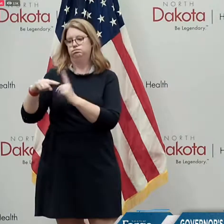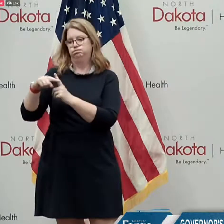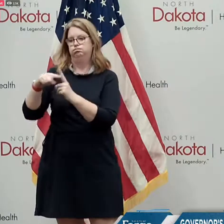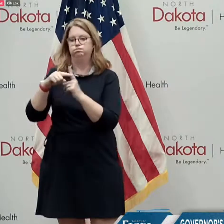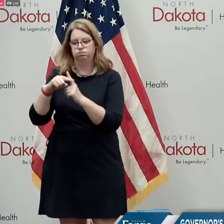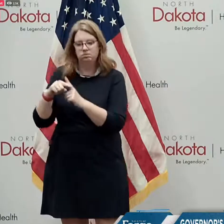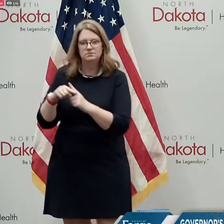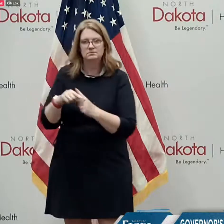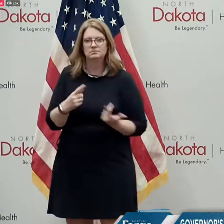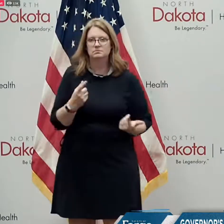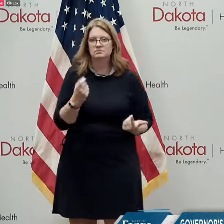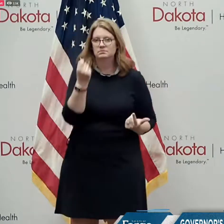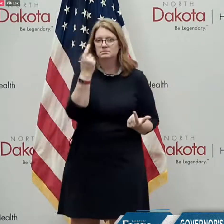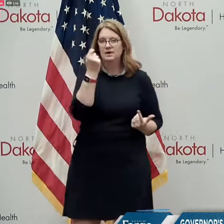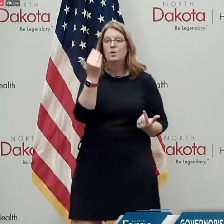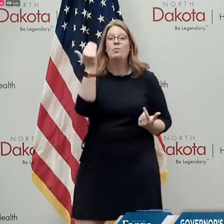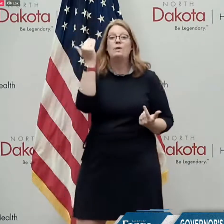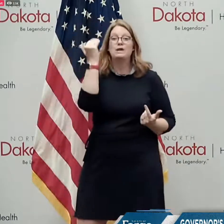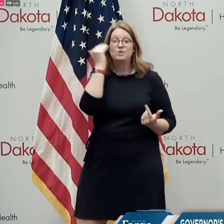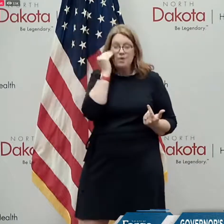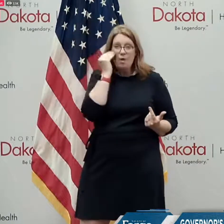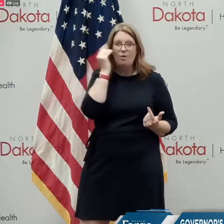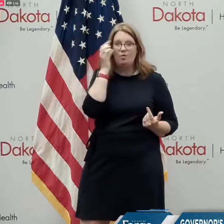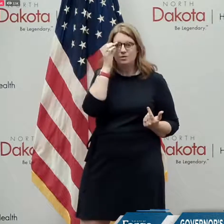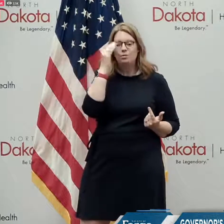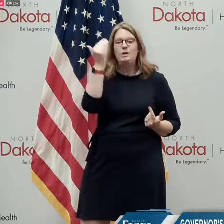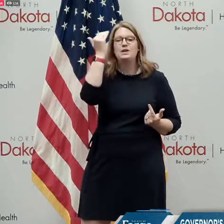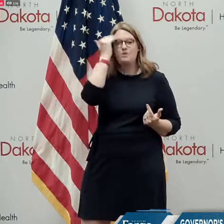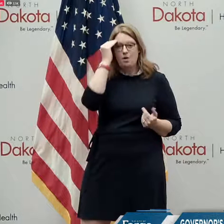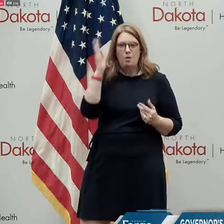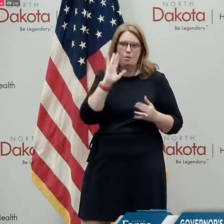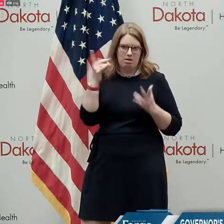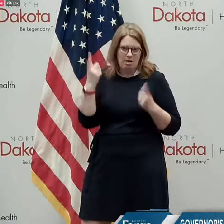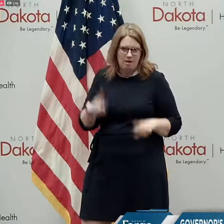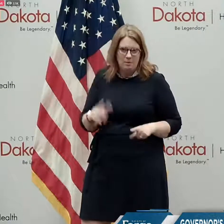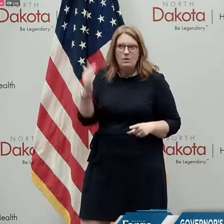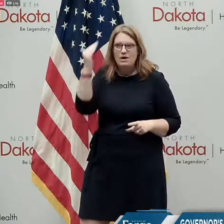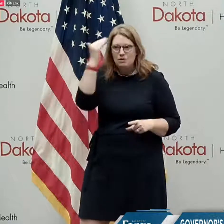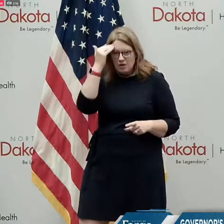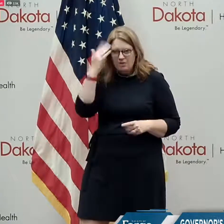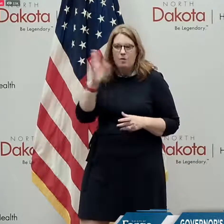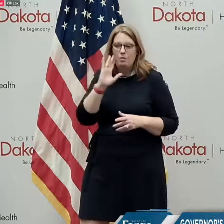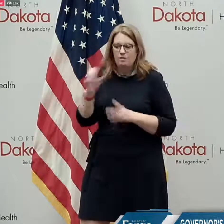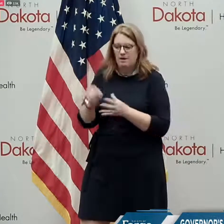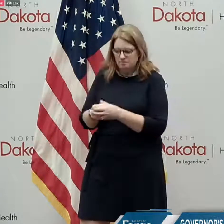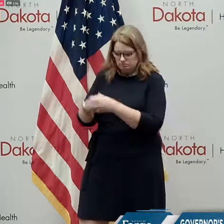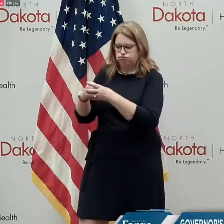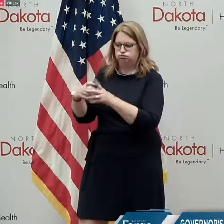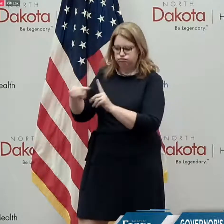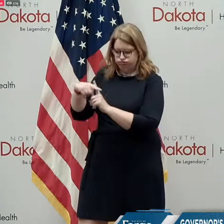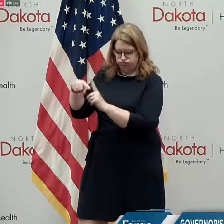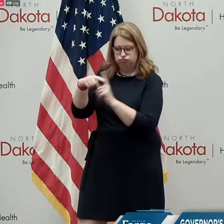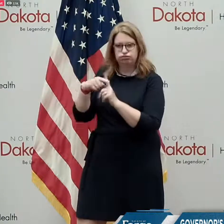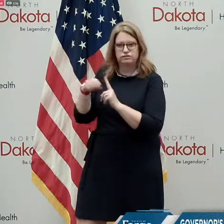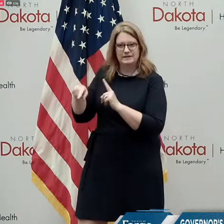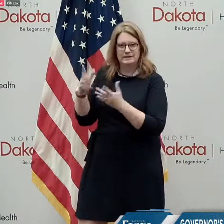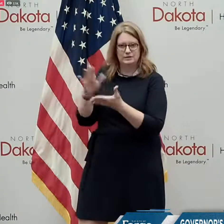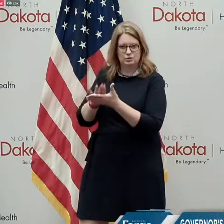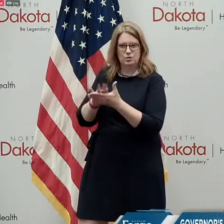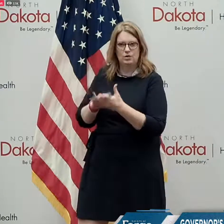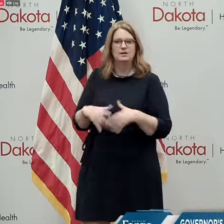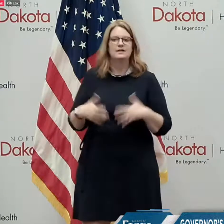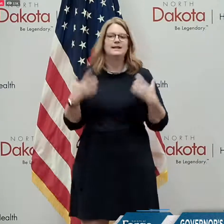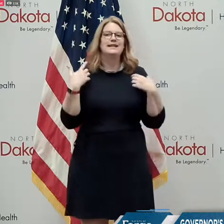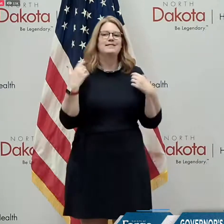occur in schools, and we have to be ready to respond. And so that's why we've created a K12 response team, which we're calling the